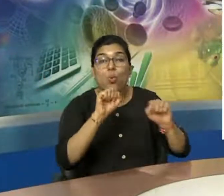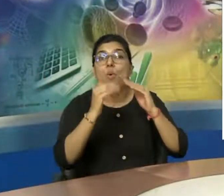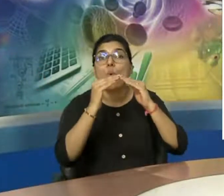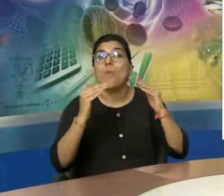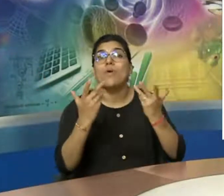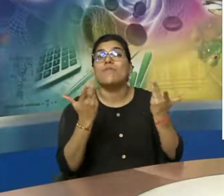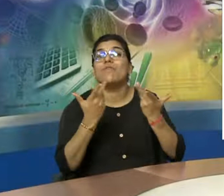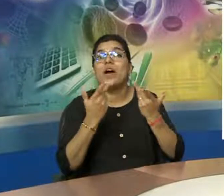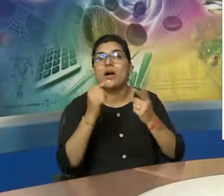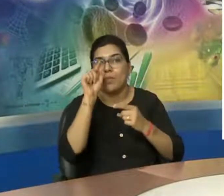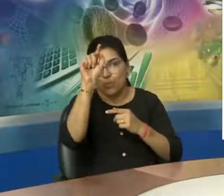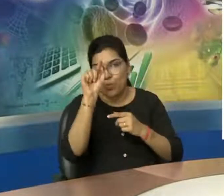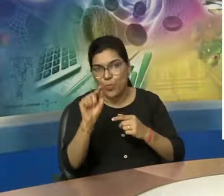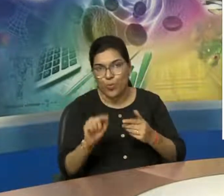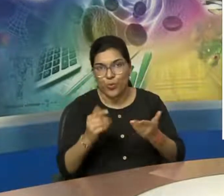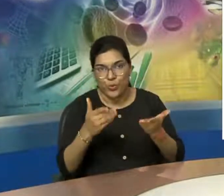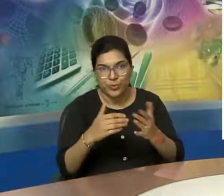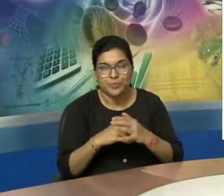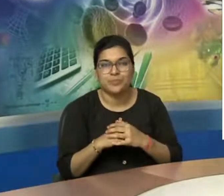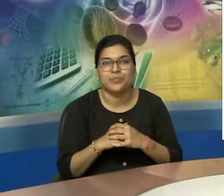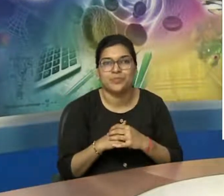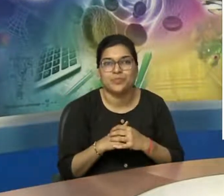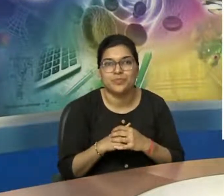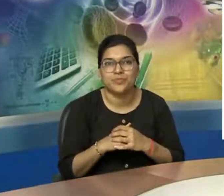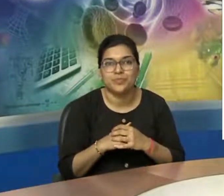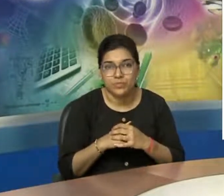Now here we can see how birds are adapted.